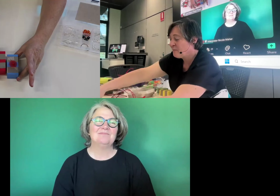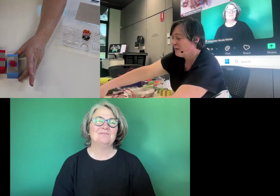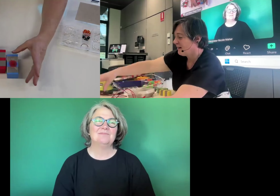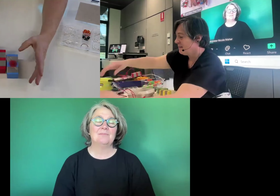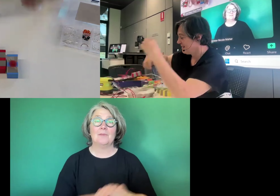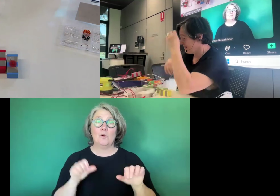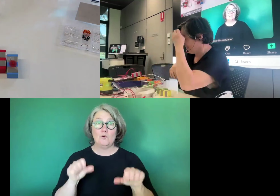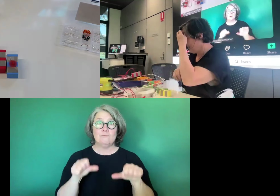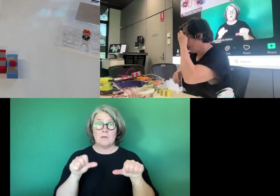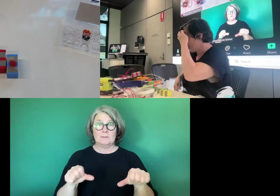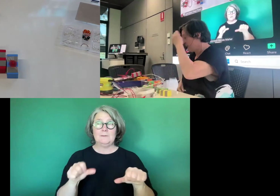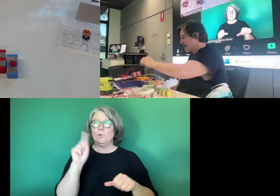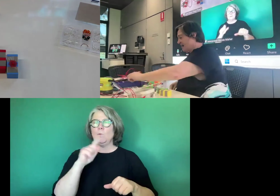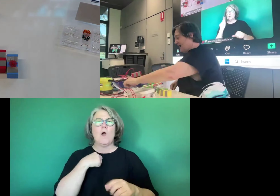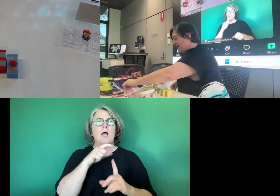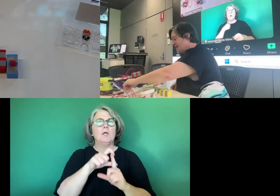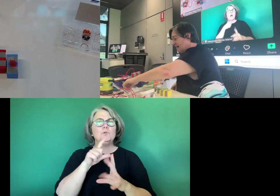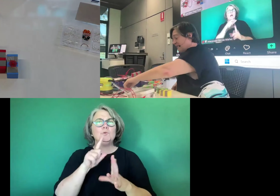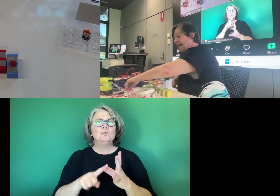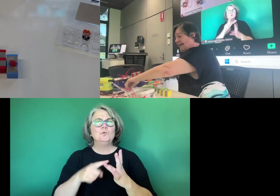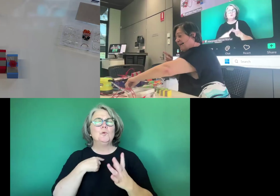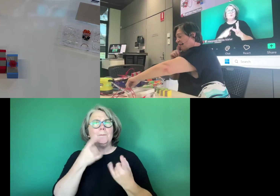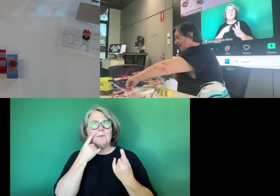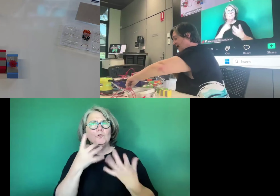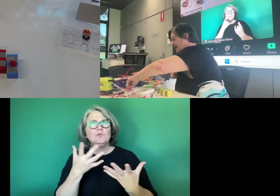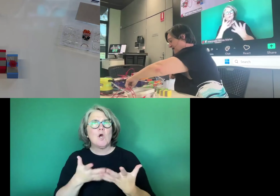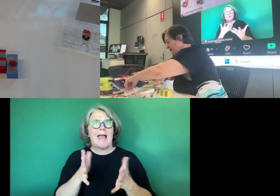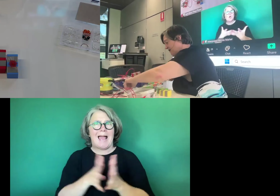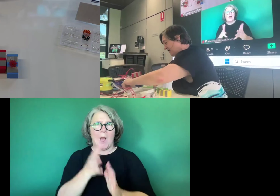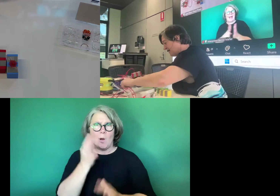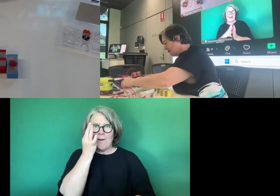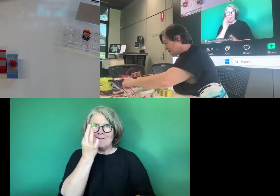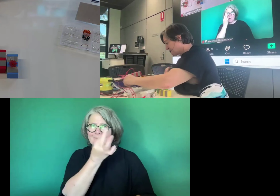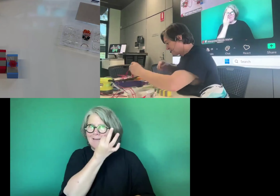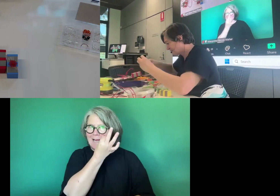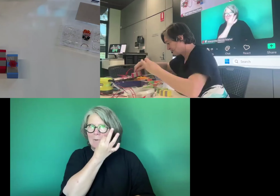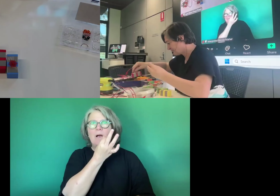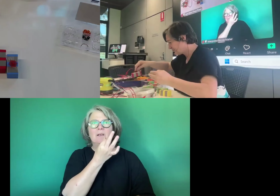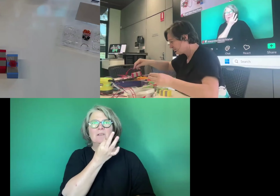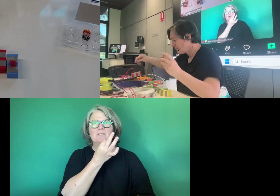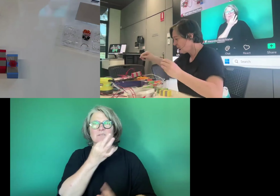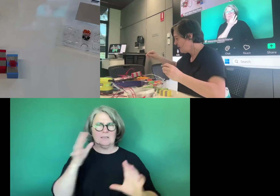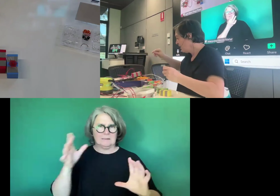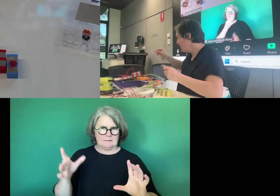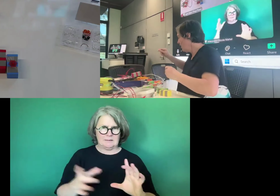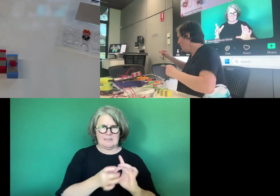All right, and what I'm going to do is I'm going to show you how to use the flower on that tape block fan.